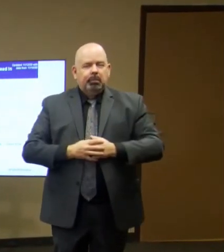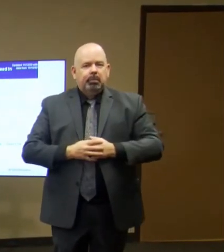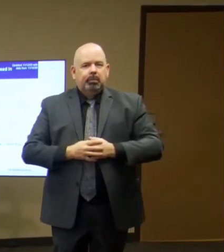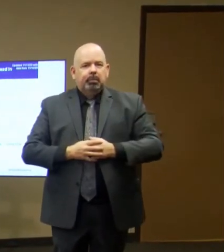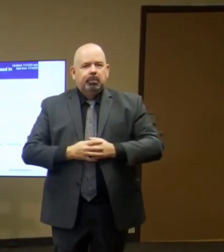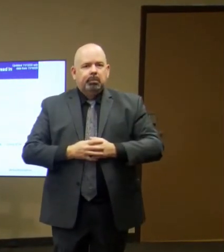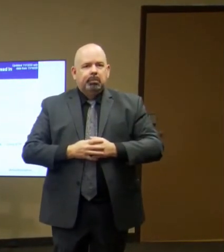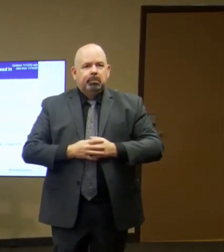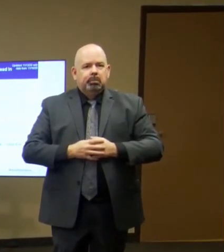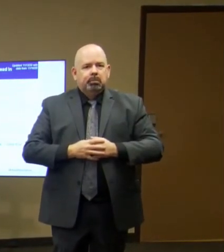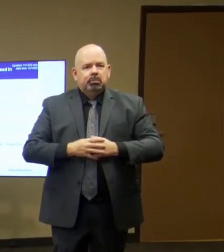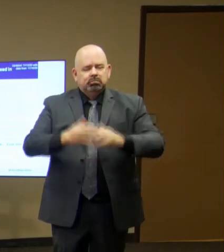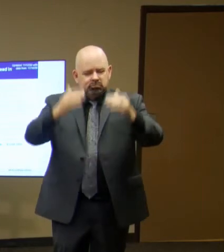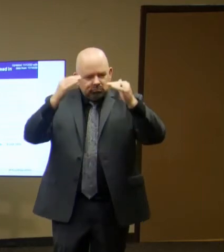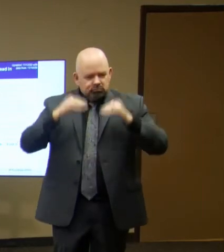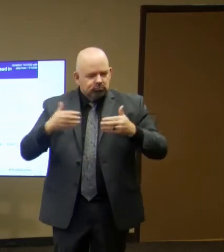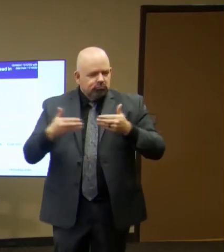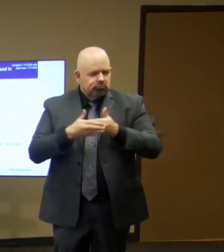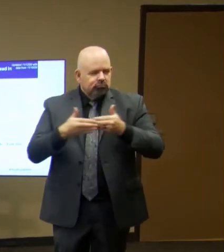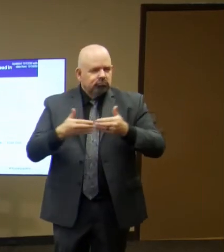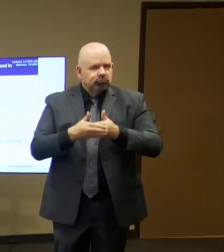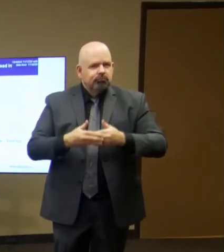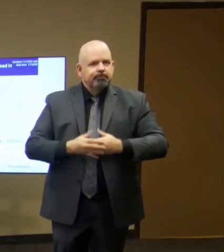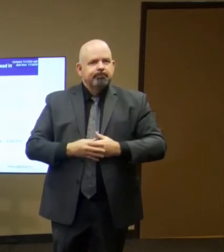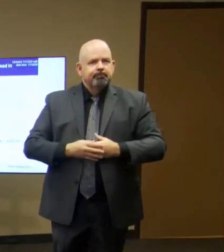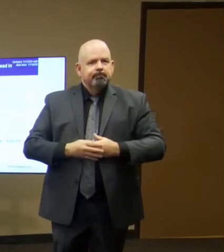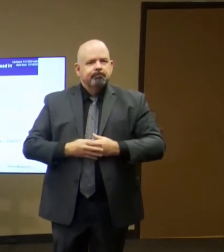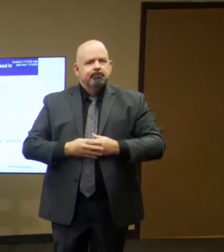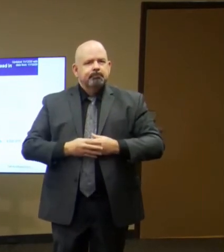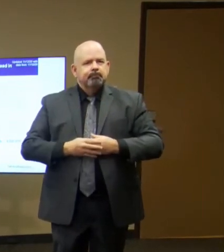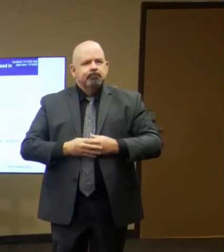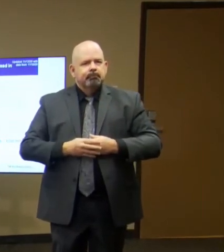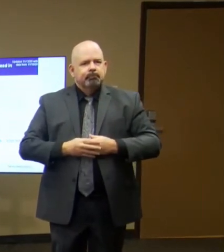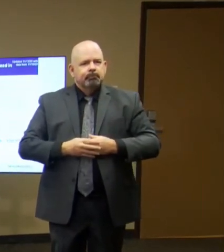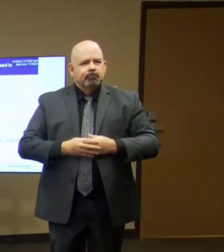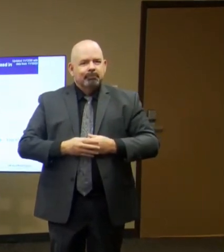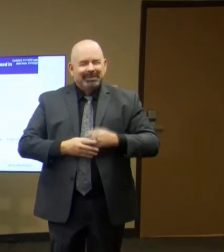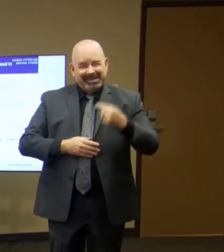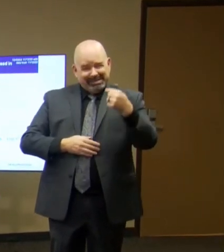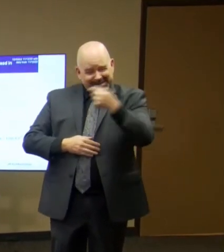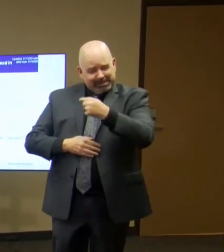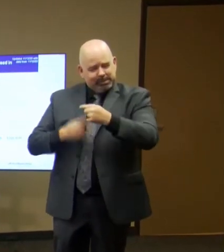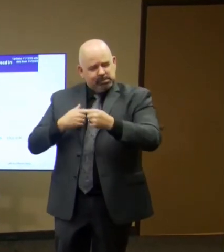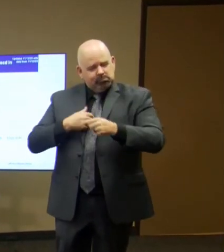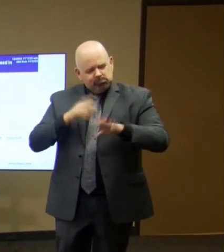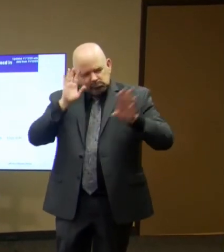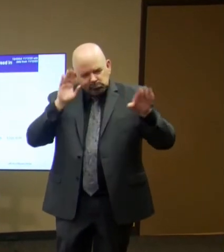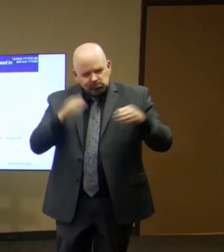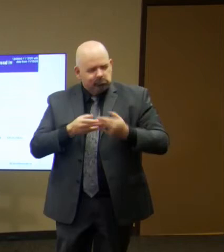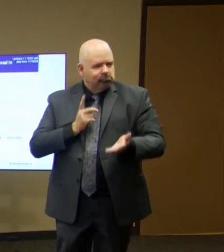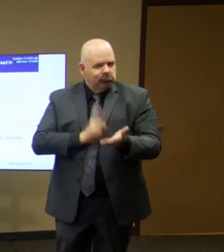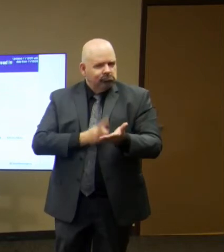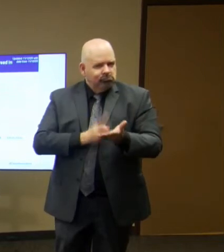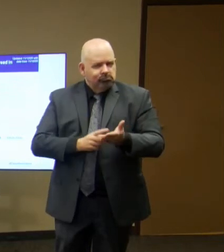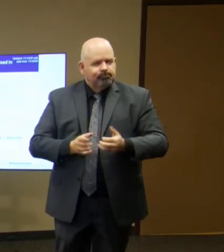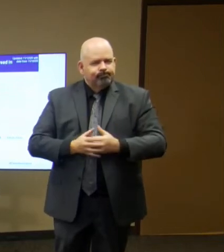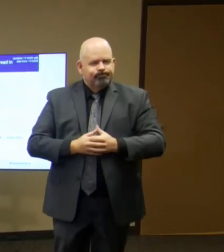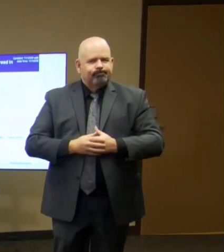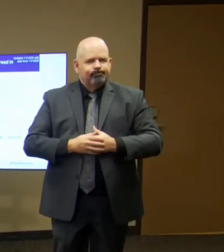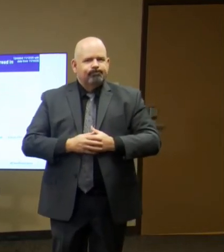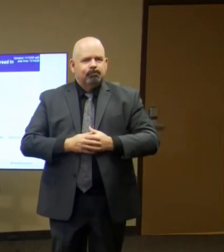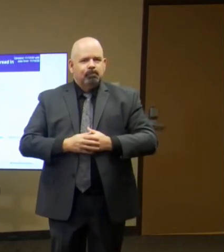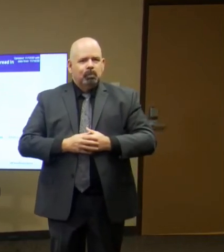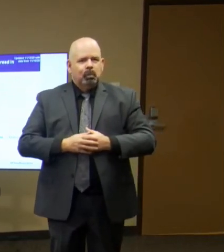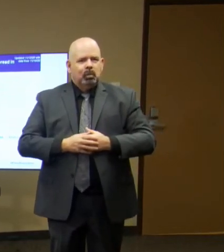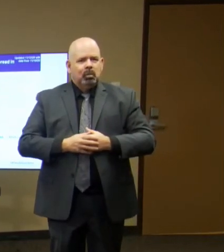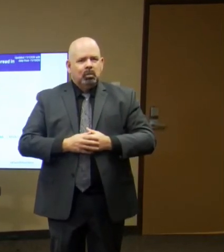to the, here we go. So this is what I want us to really focus on. I've been using the old model for the last couple of